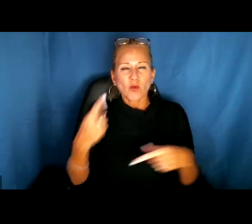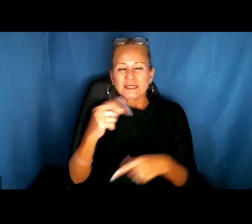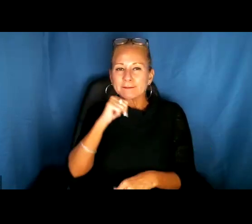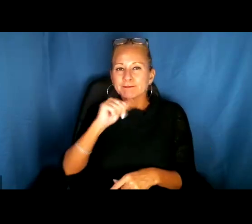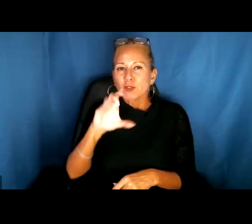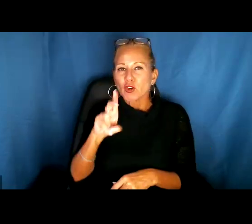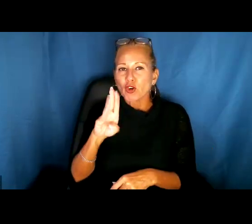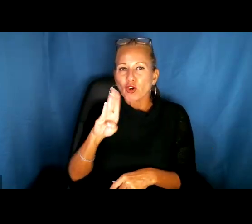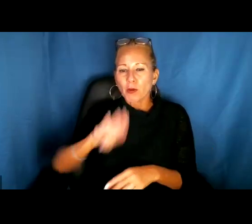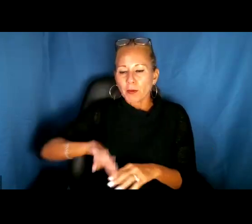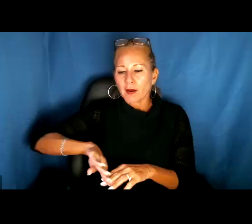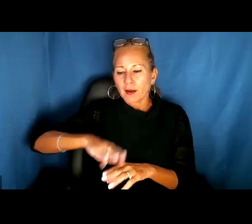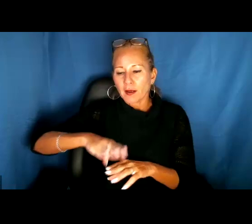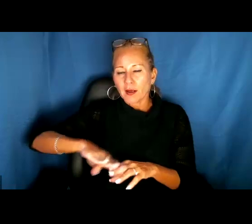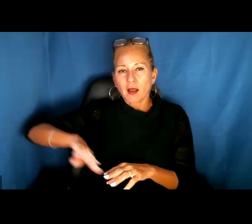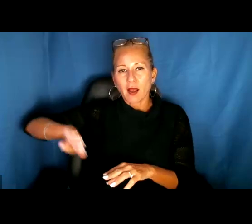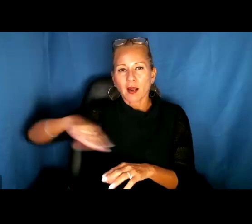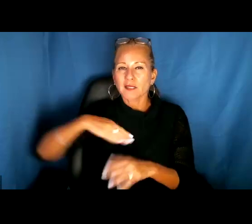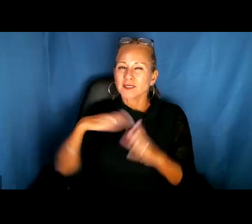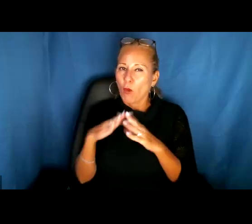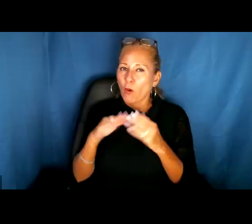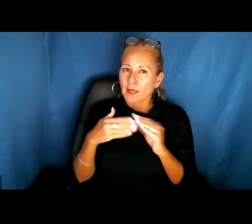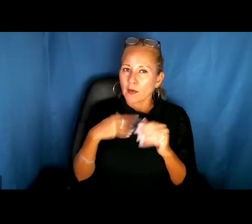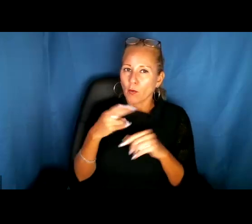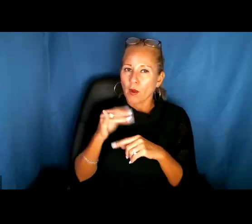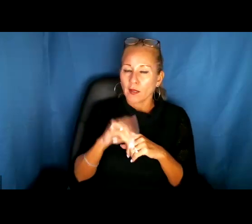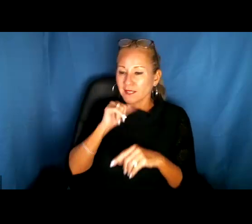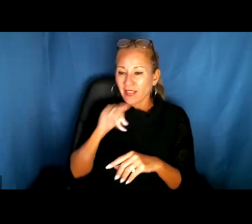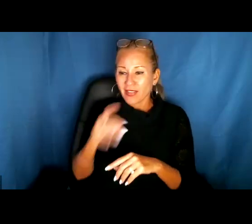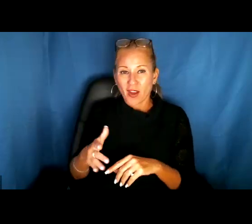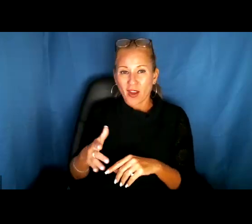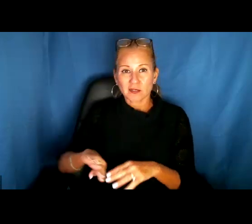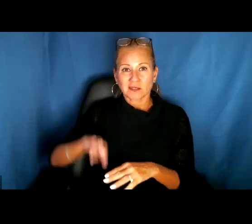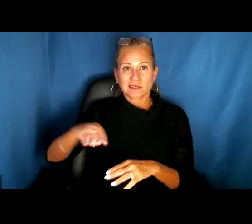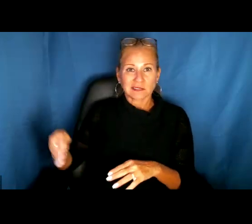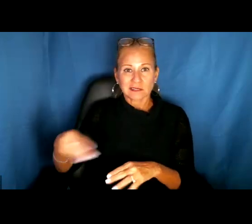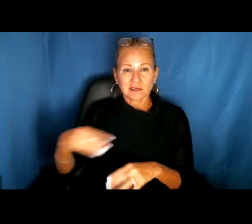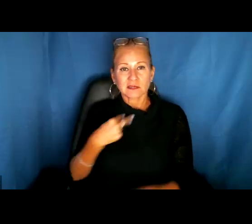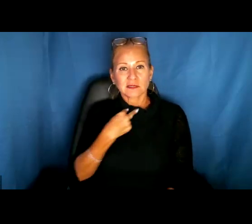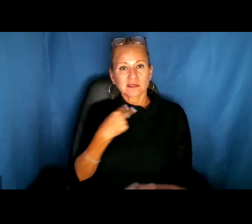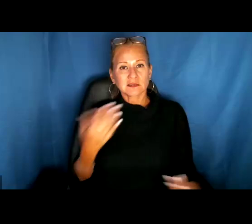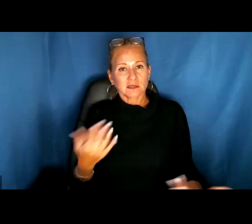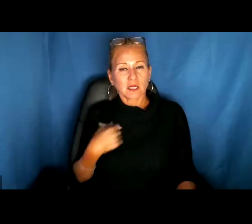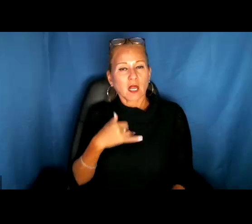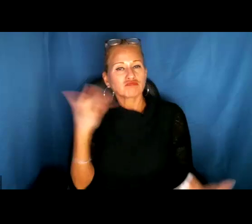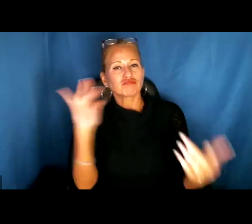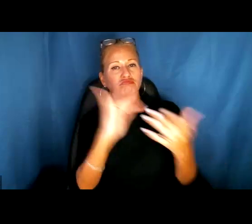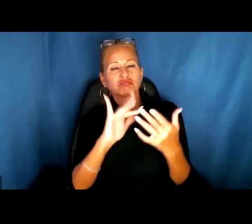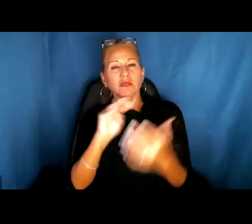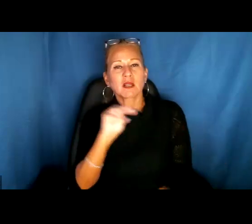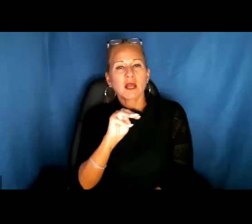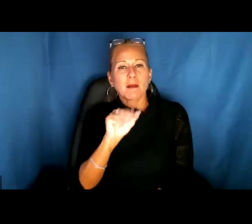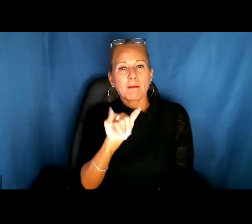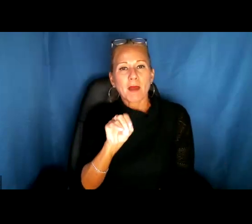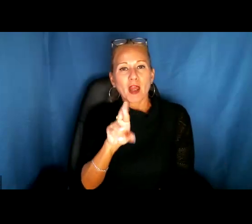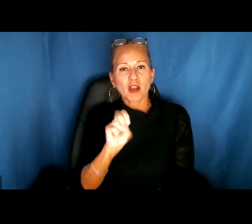my area, and I live in a small town in Ohio, and the curb cut was not there. I reached out to my mayor's office, and